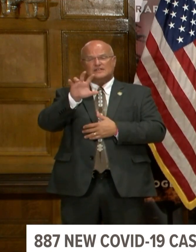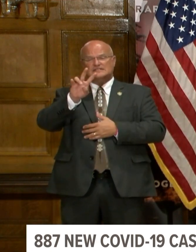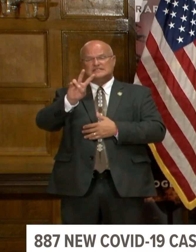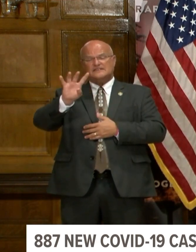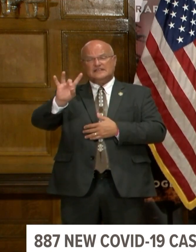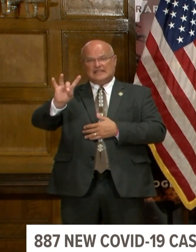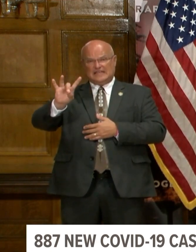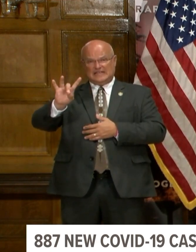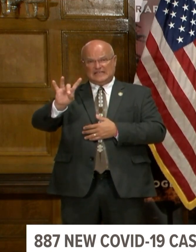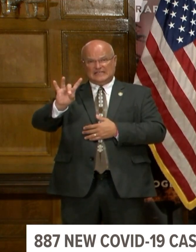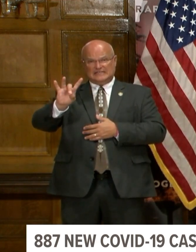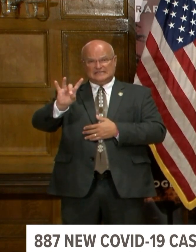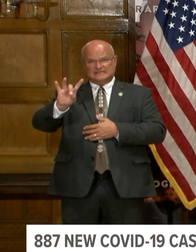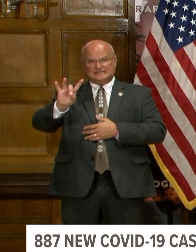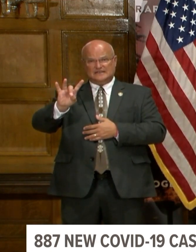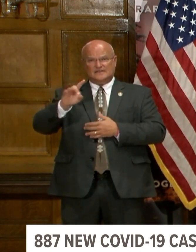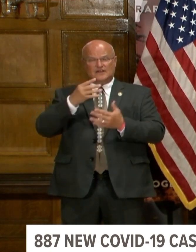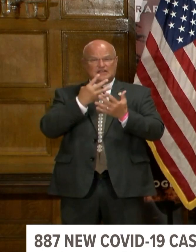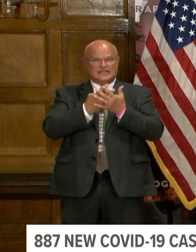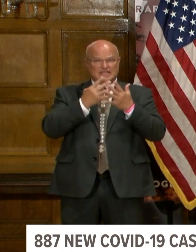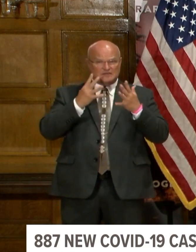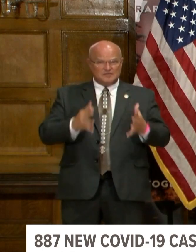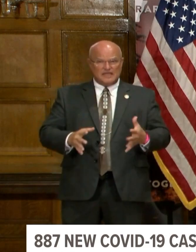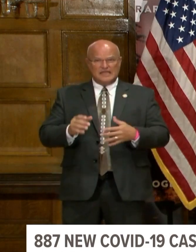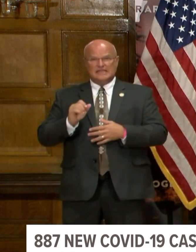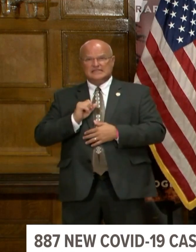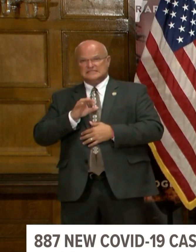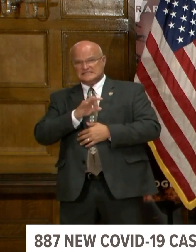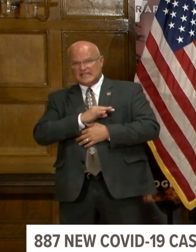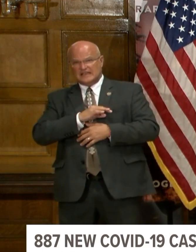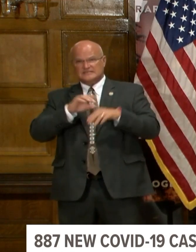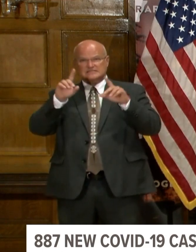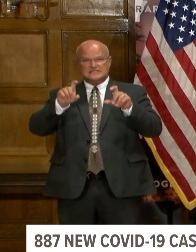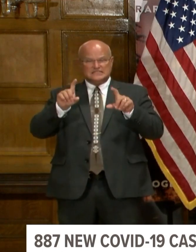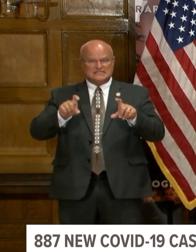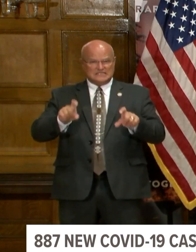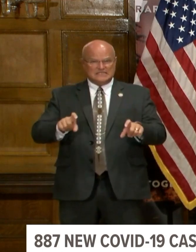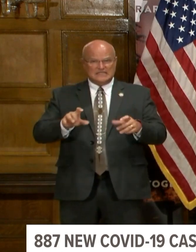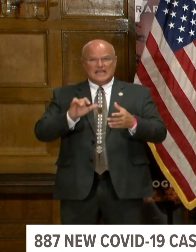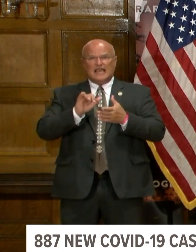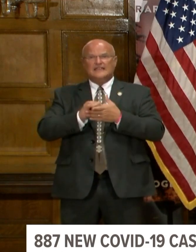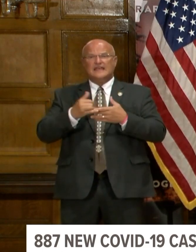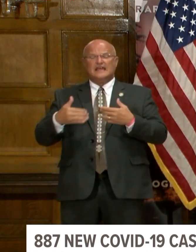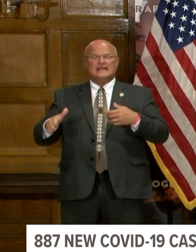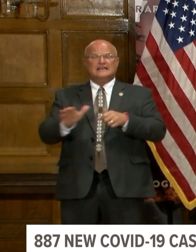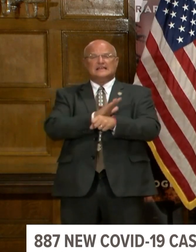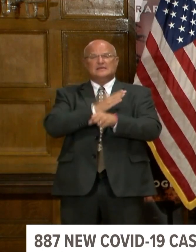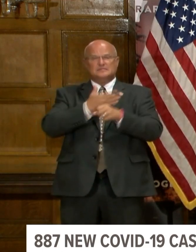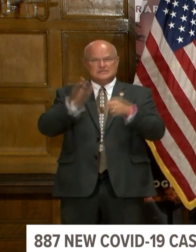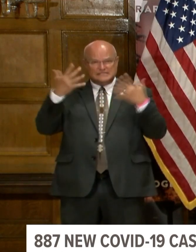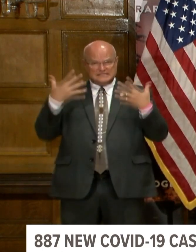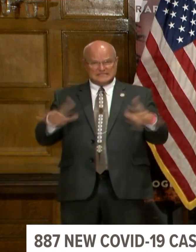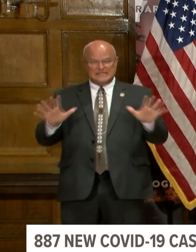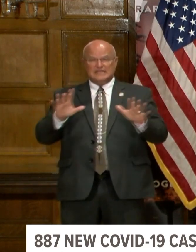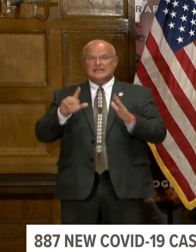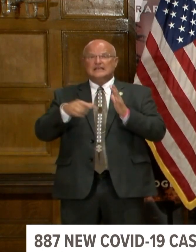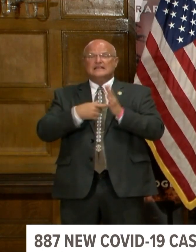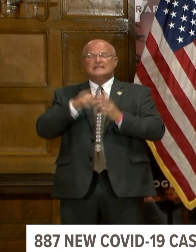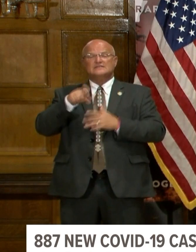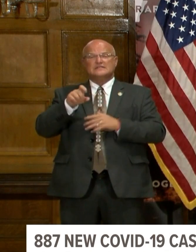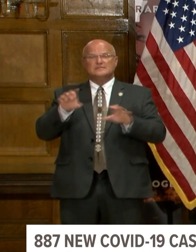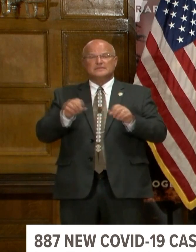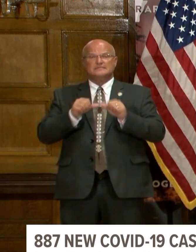19,378 of our inmates and our staff that have been tested, and that completes that effort, although this will need to